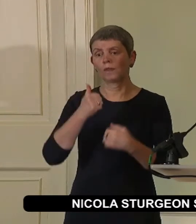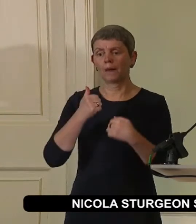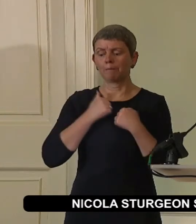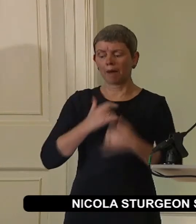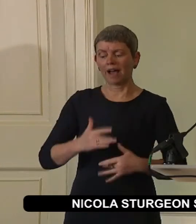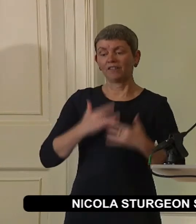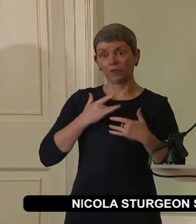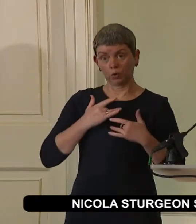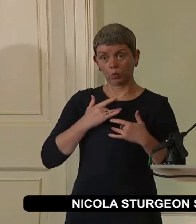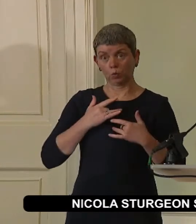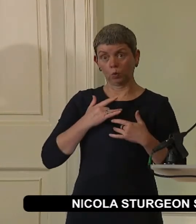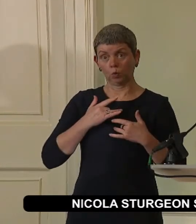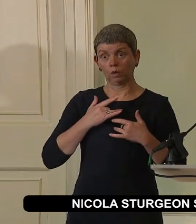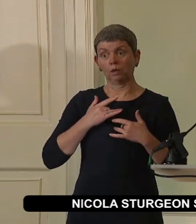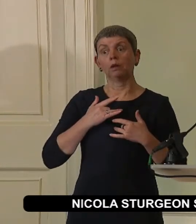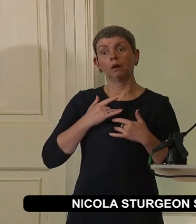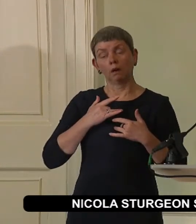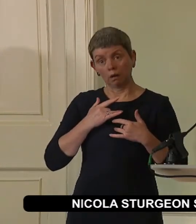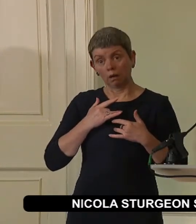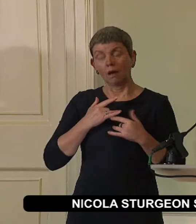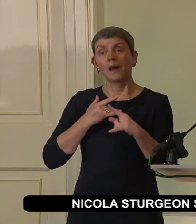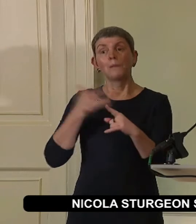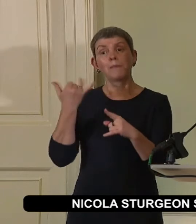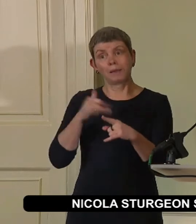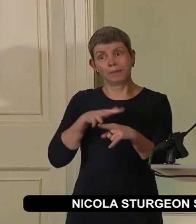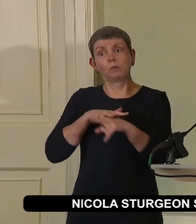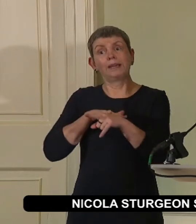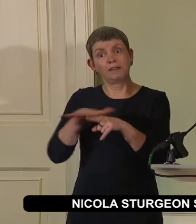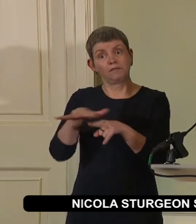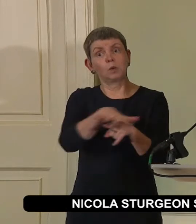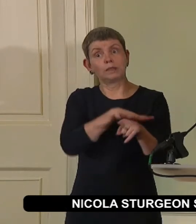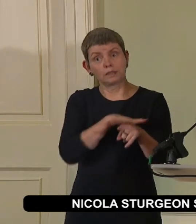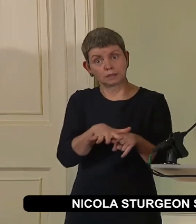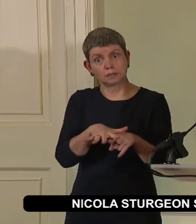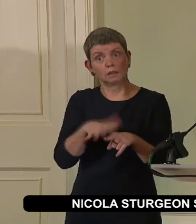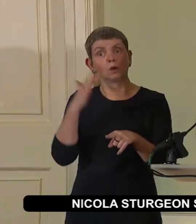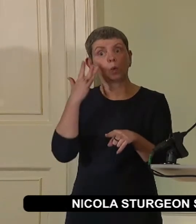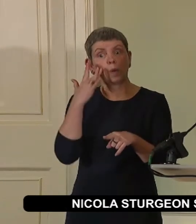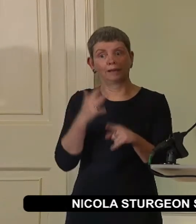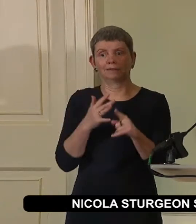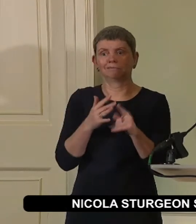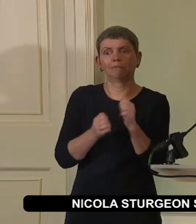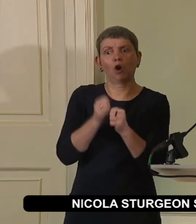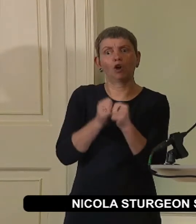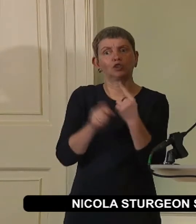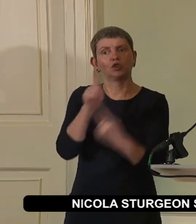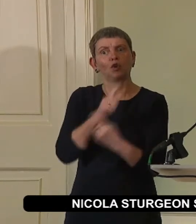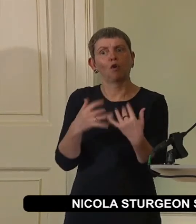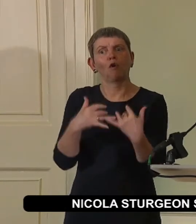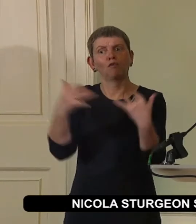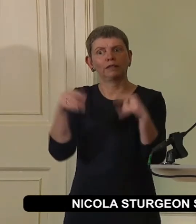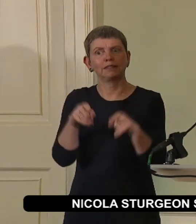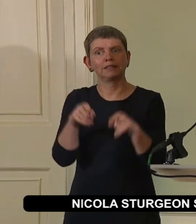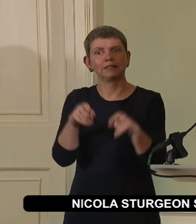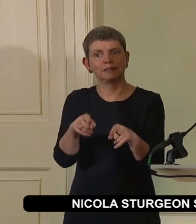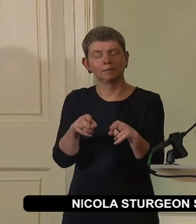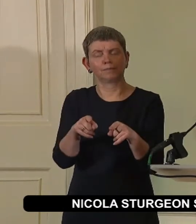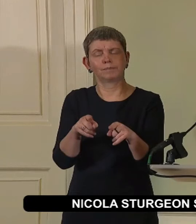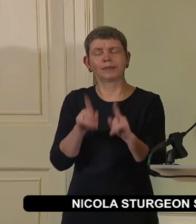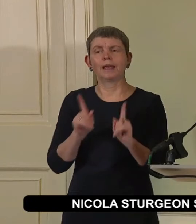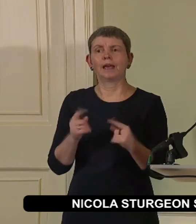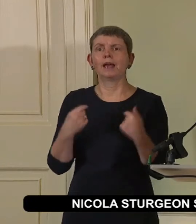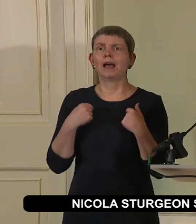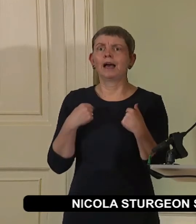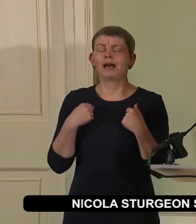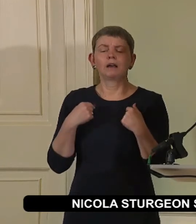carry enormous, probably decisive weight when our conference meets next month. And I cannot, in good